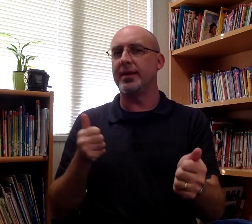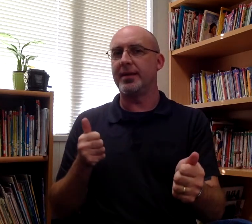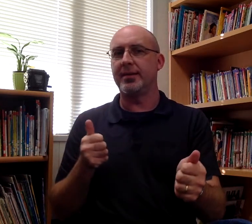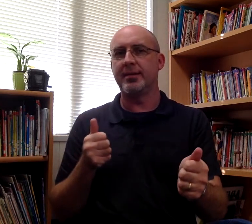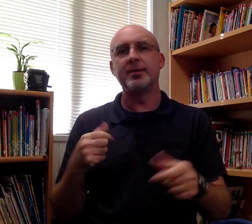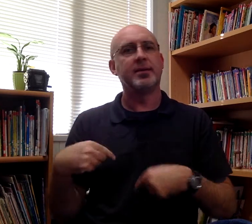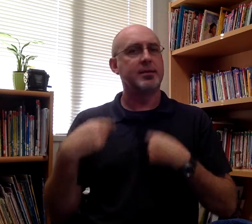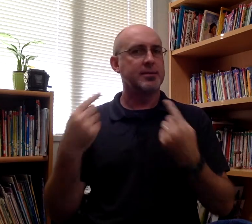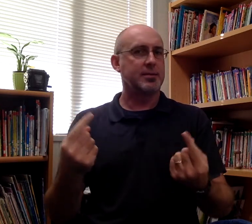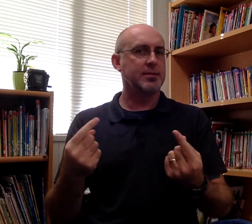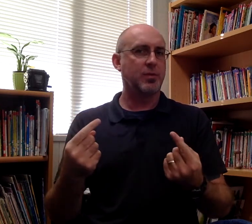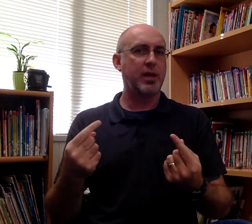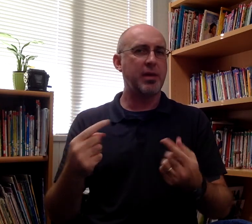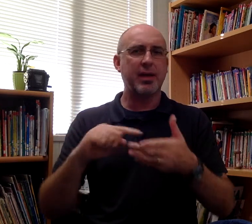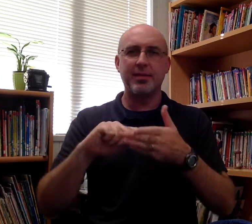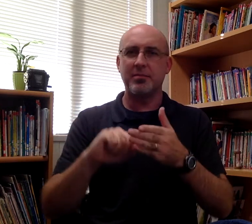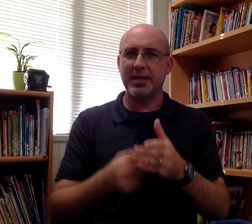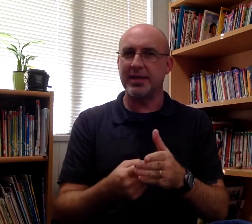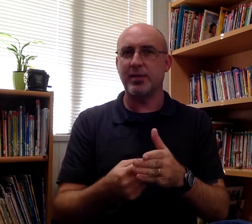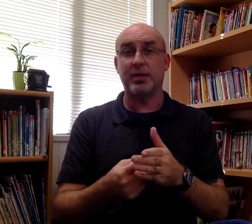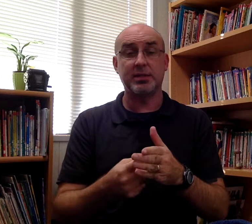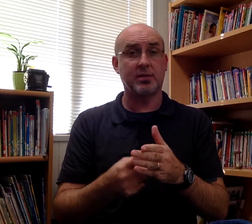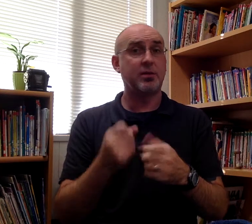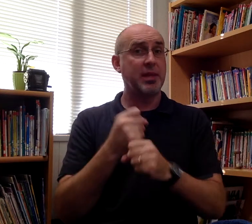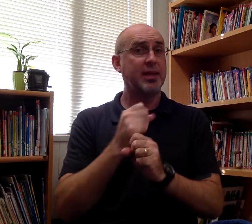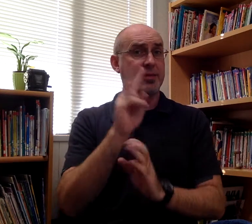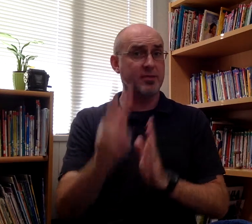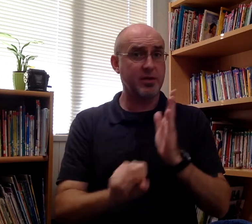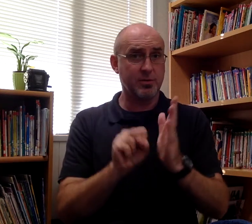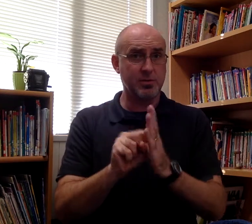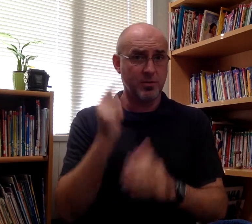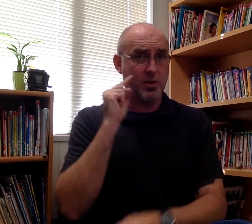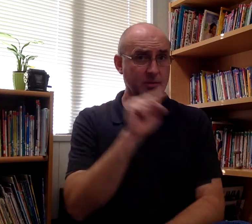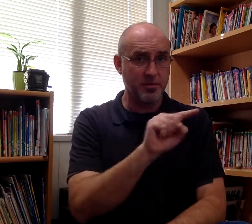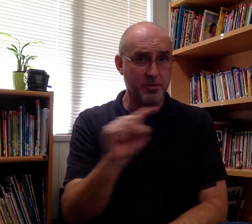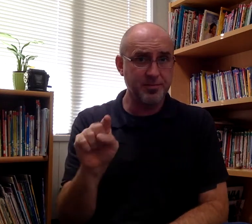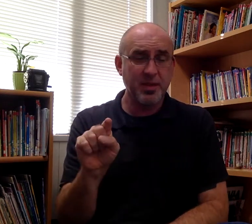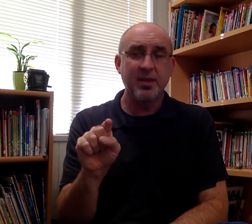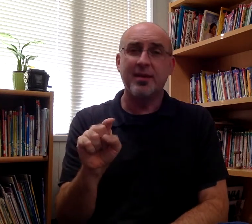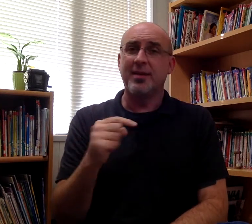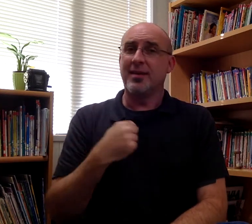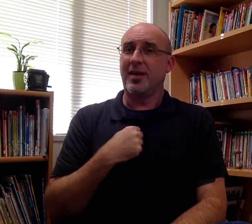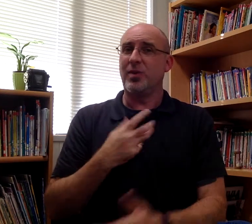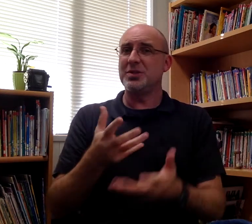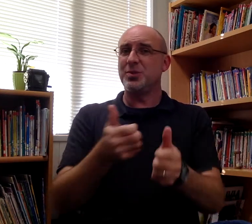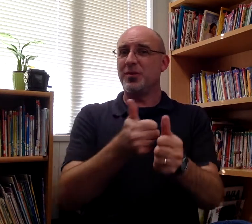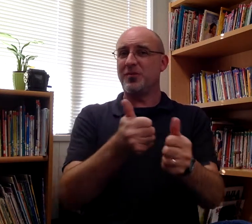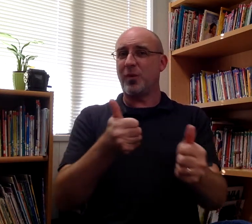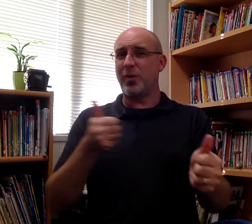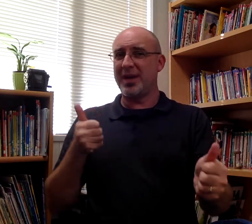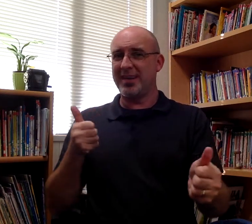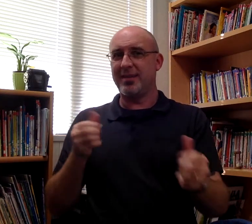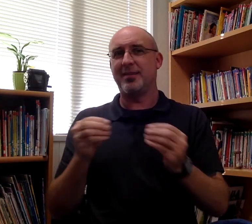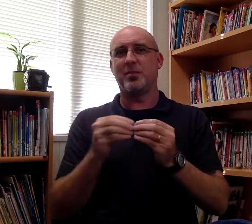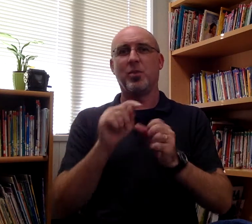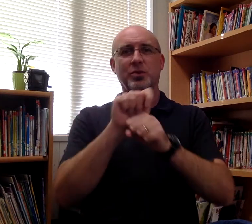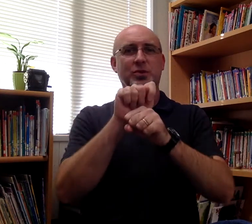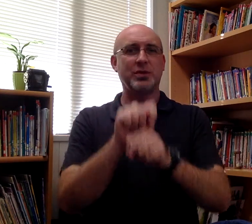avoiding since way back in the beginning when I started making the videos for all of you. I wanted to avoid the more